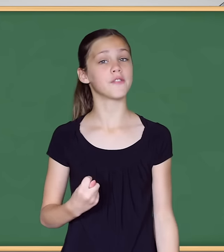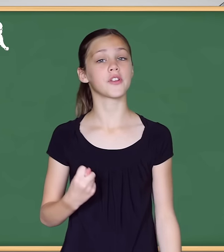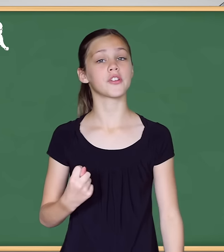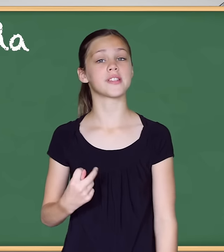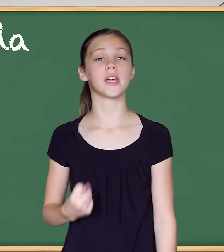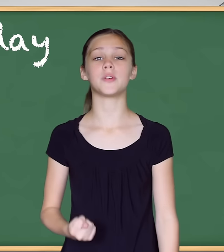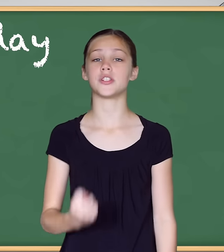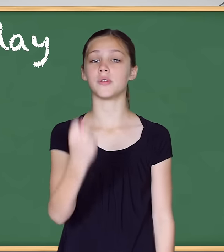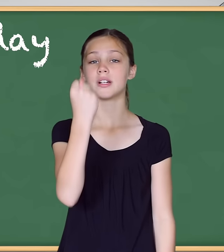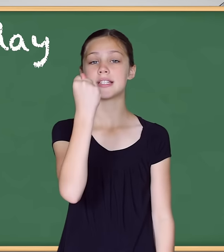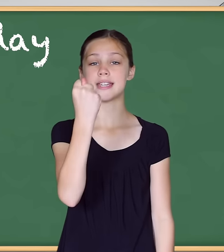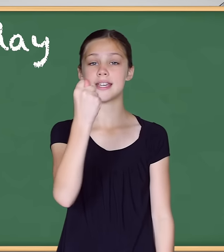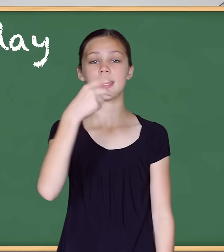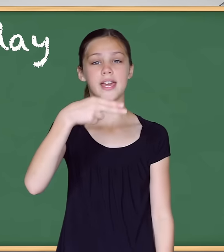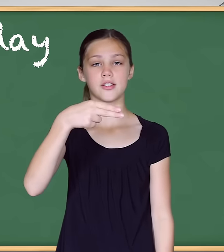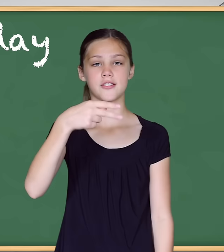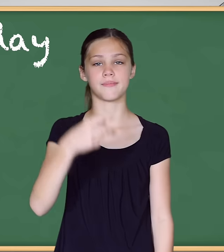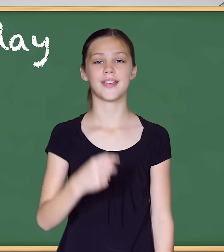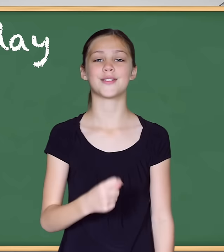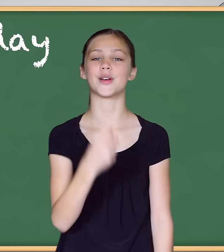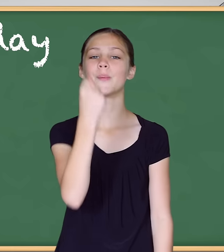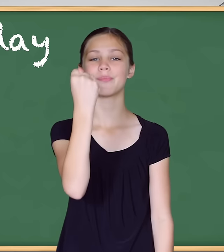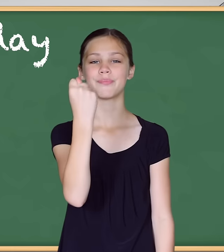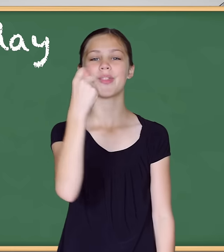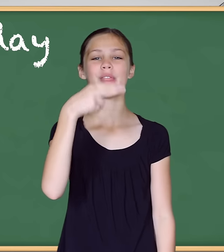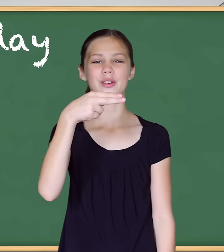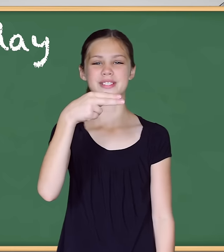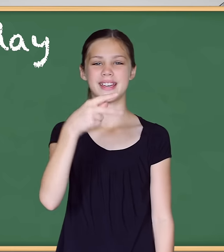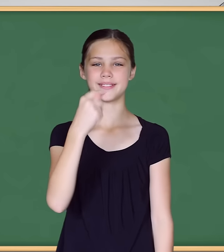for Thursday we do TH, so Thursday. Thursday.